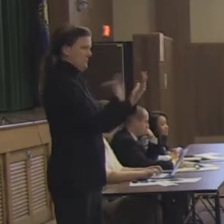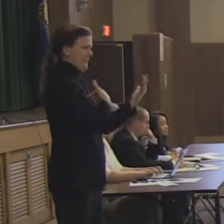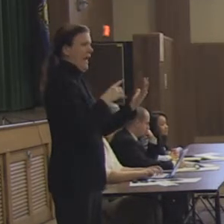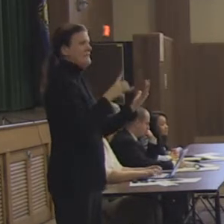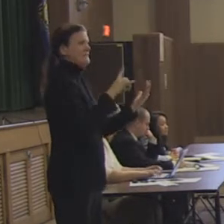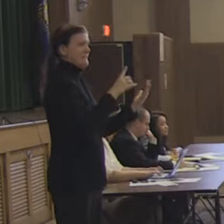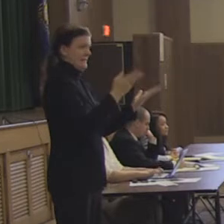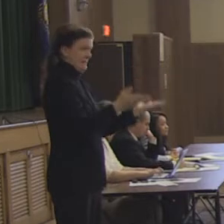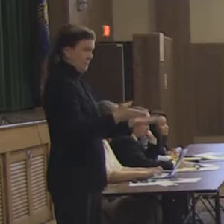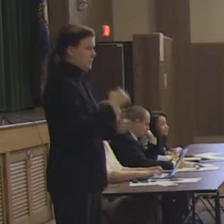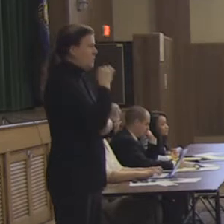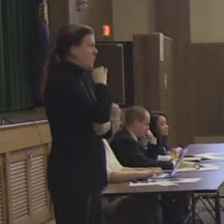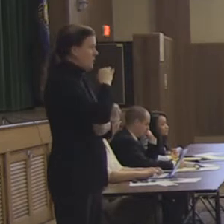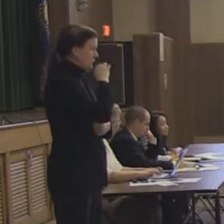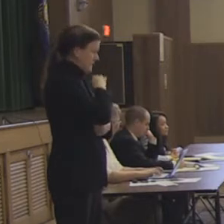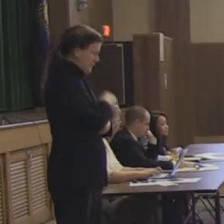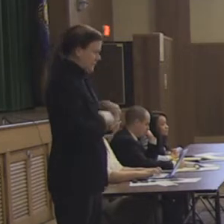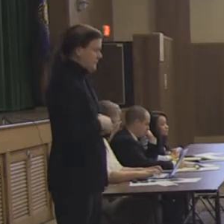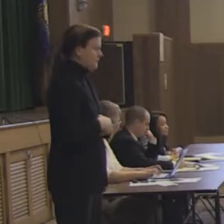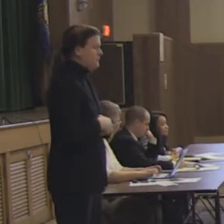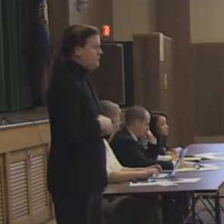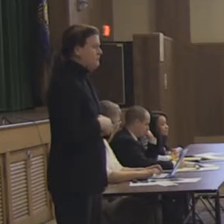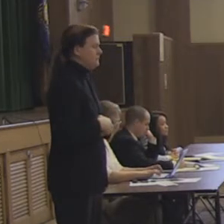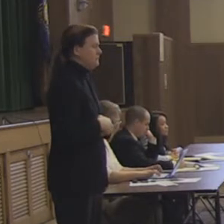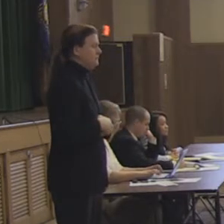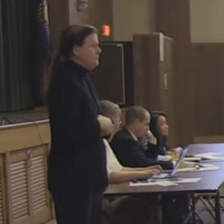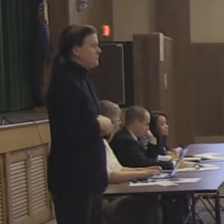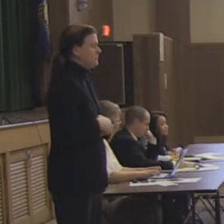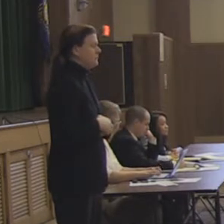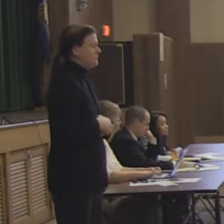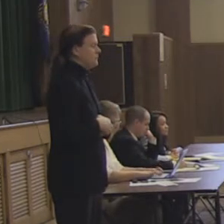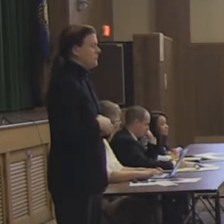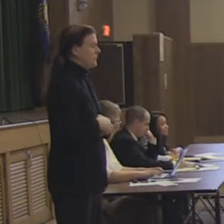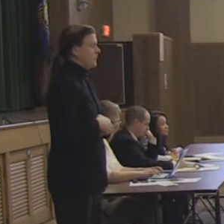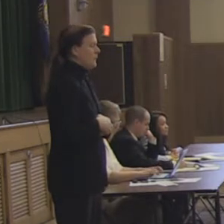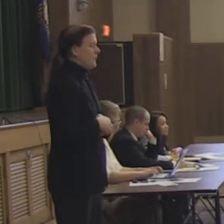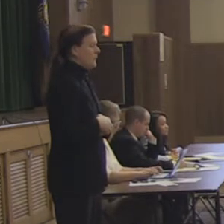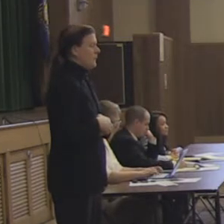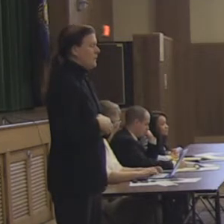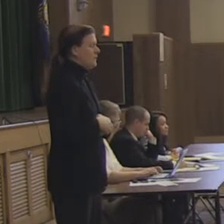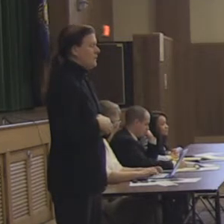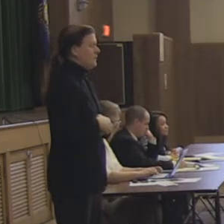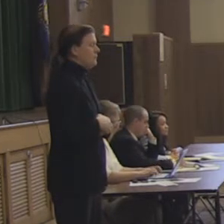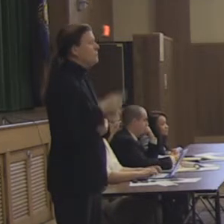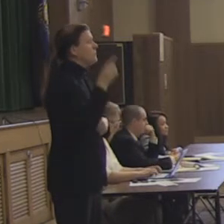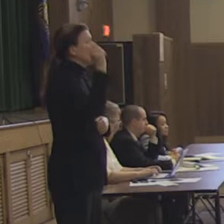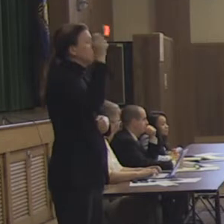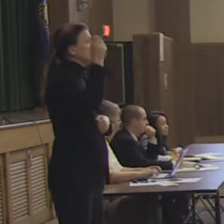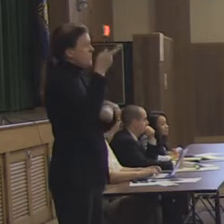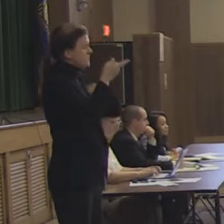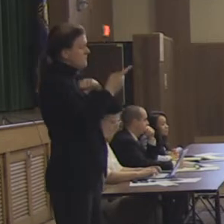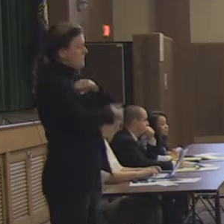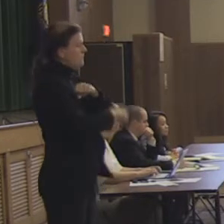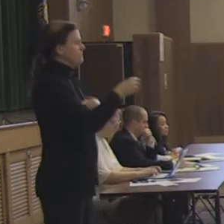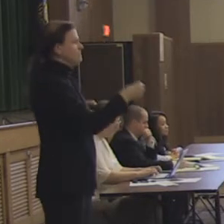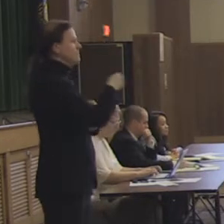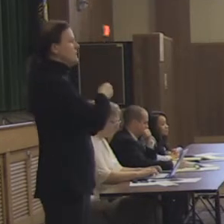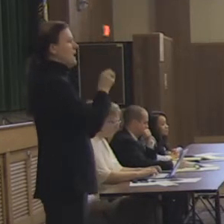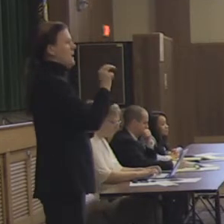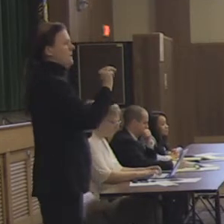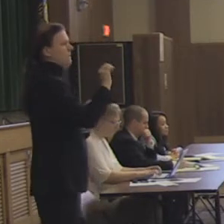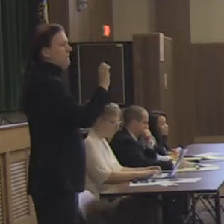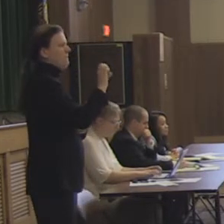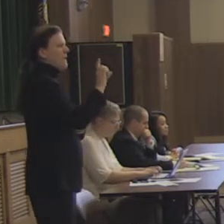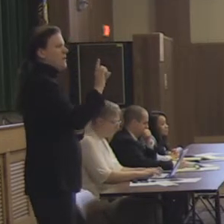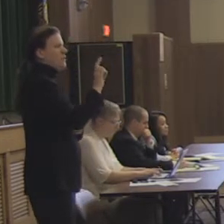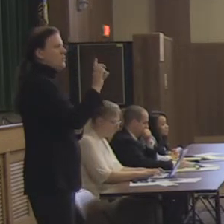Milwaukee, Wisconsin. For that, I was sentenced to Mendota Mental Health